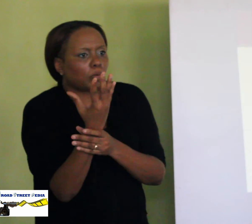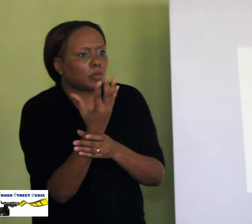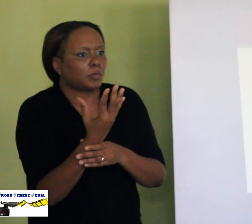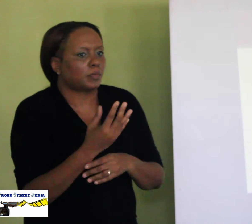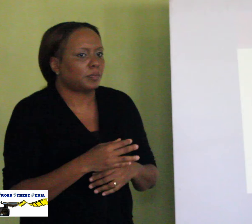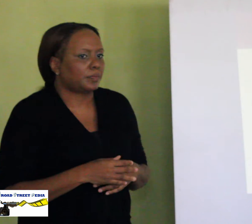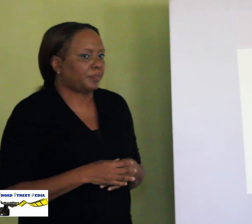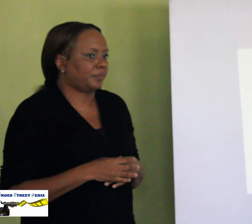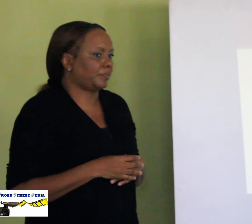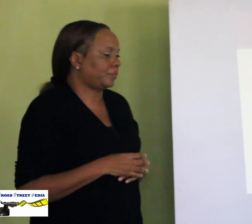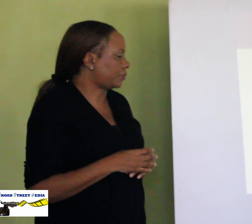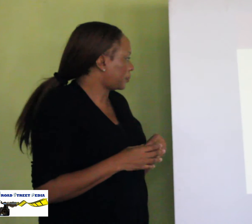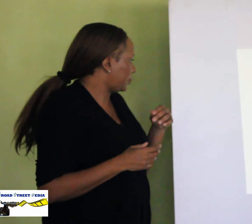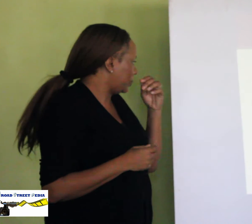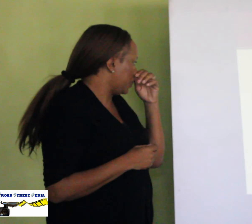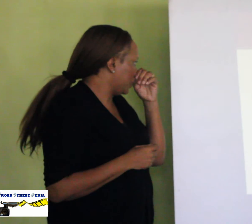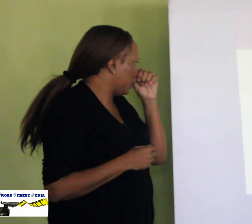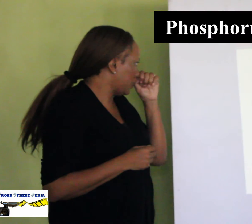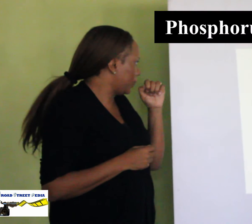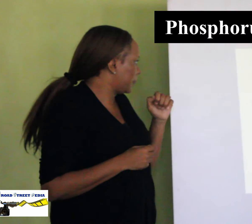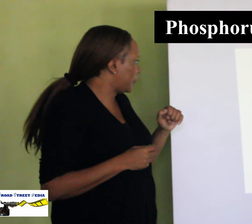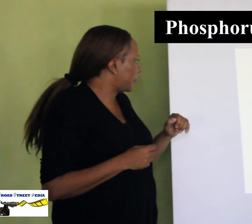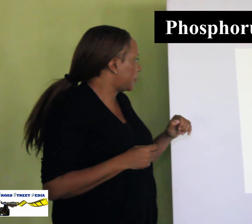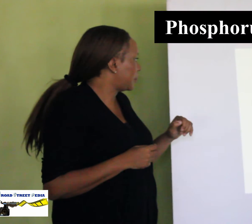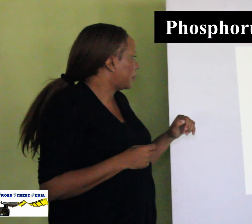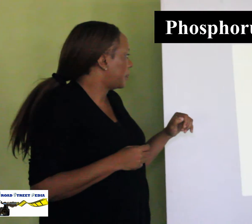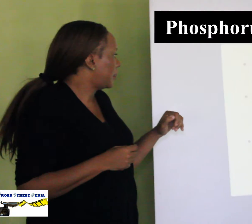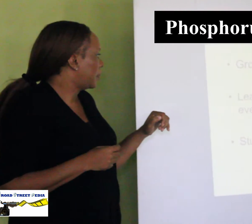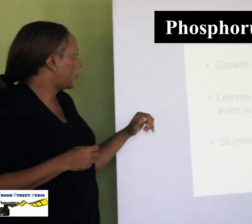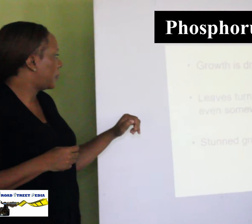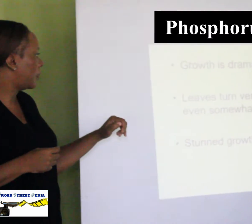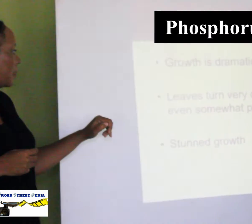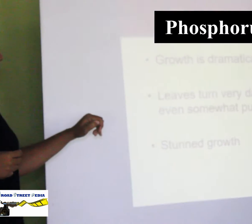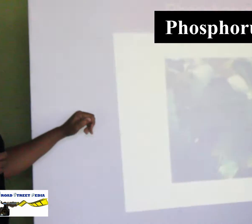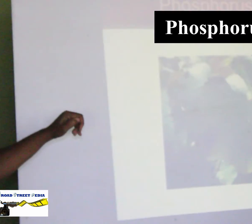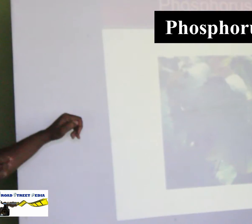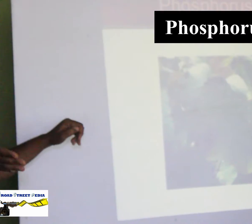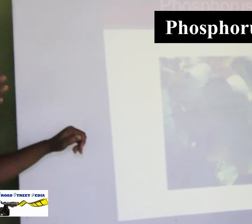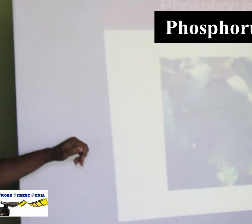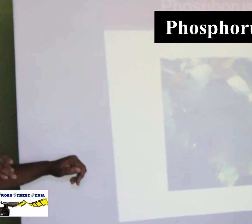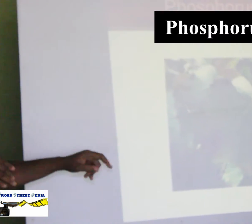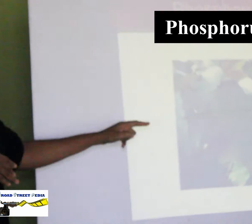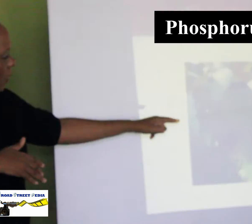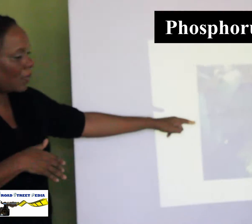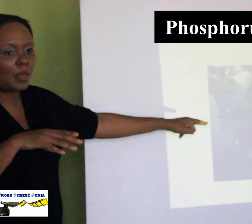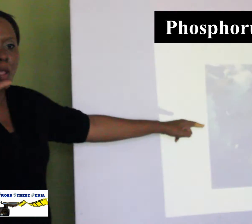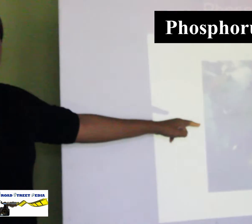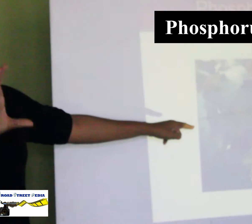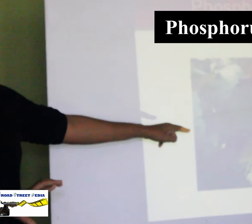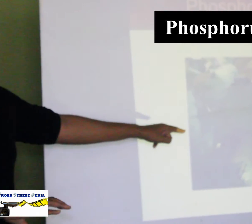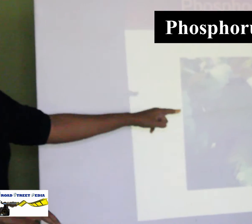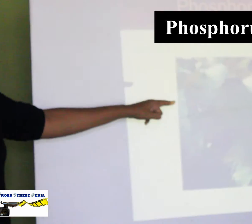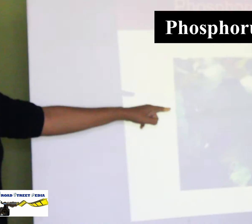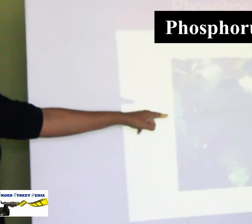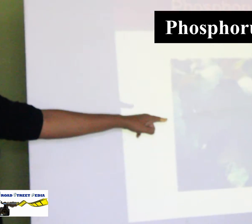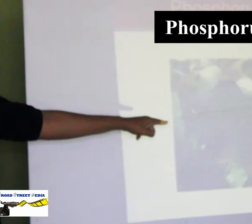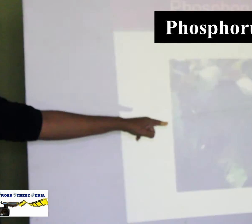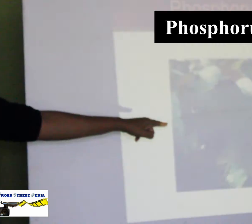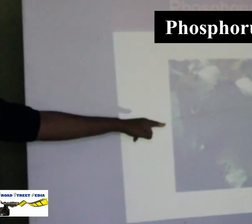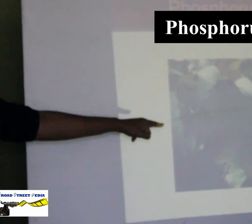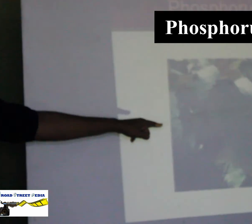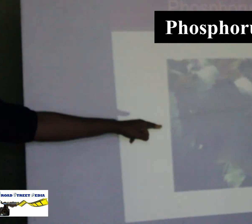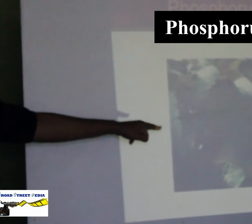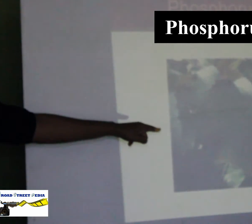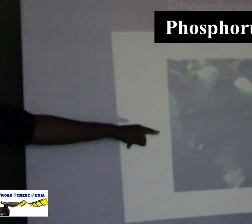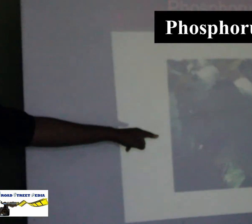All right. Again, the signs, I just want to go to the next picture and see the signs. If you notice carefully,